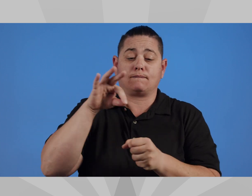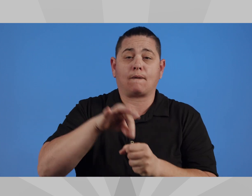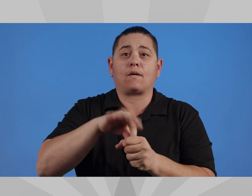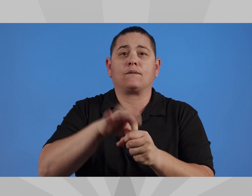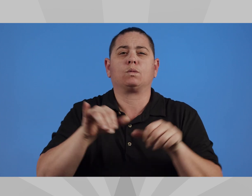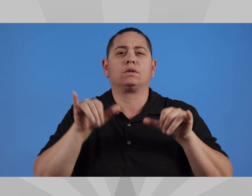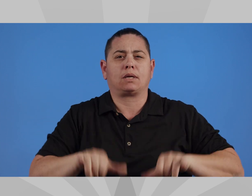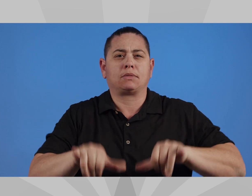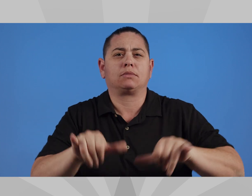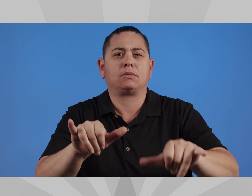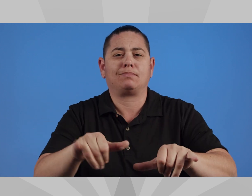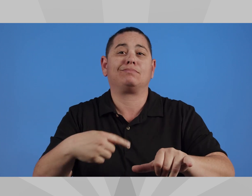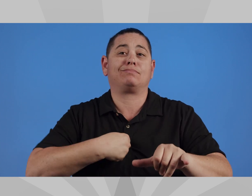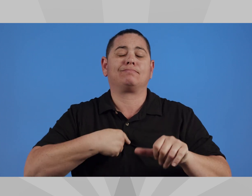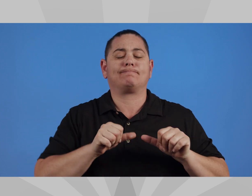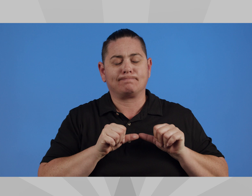record.